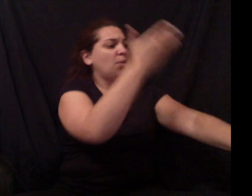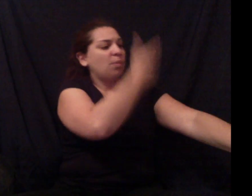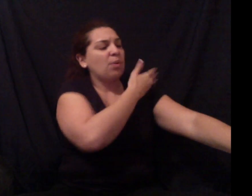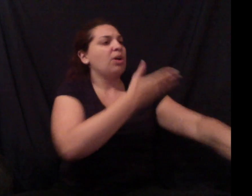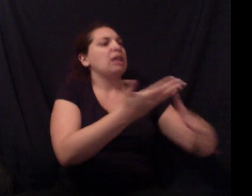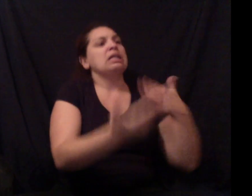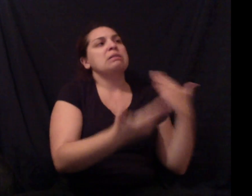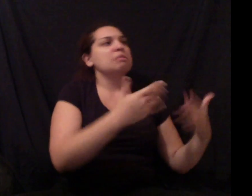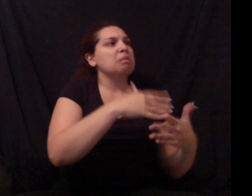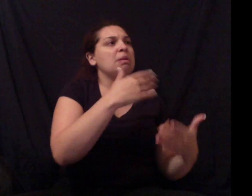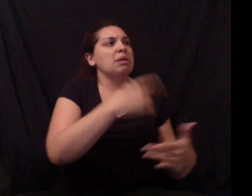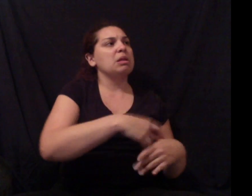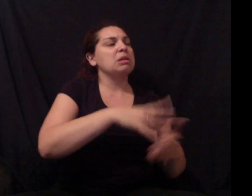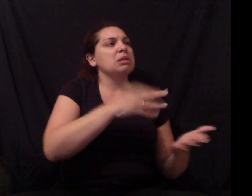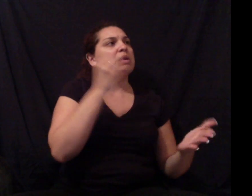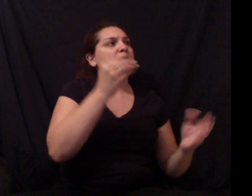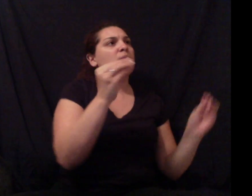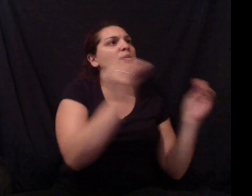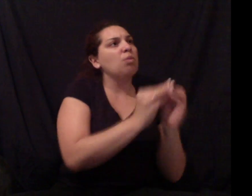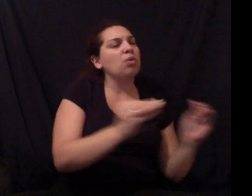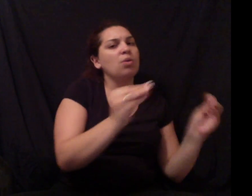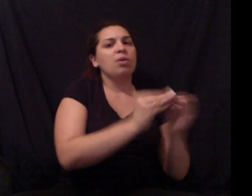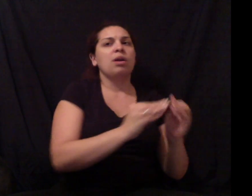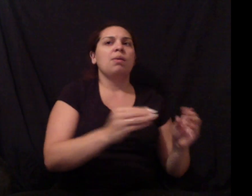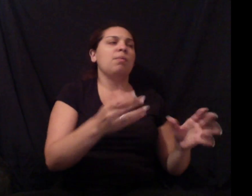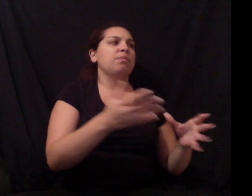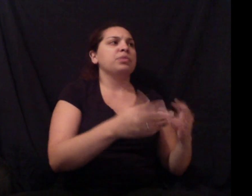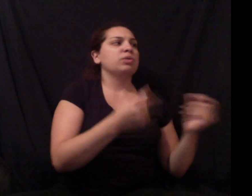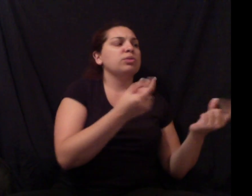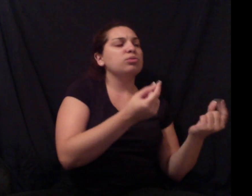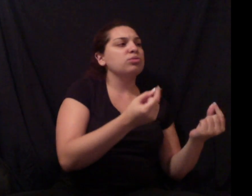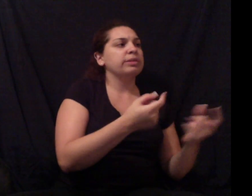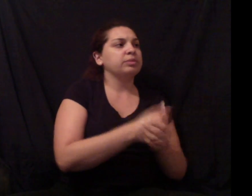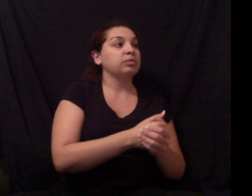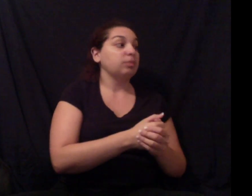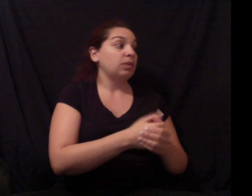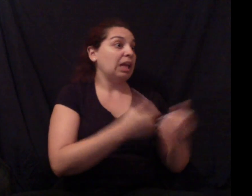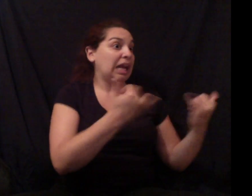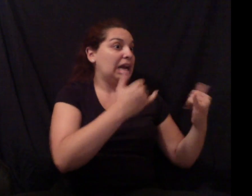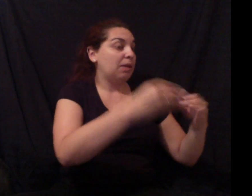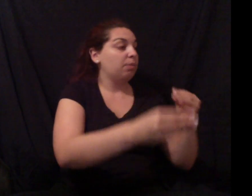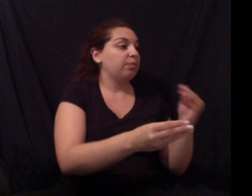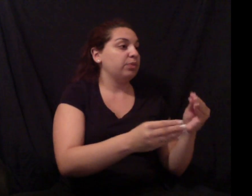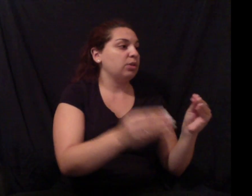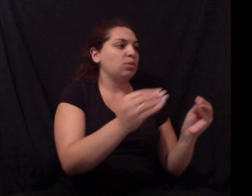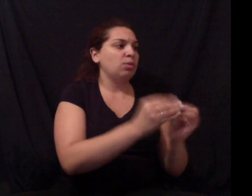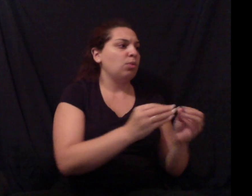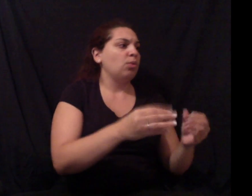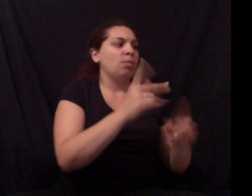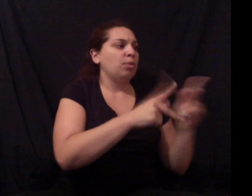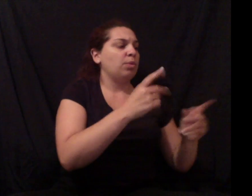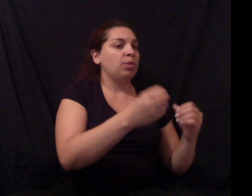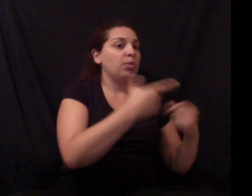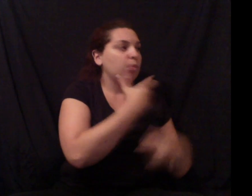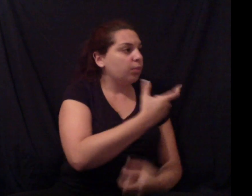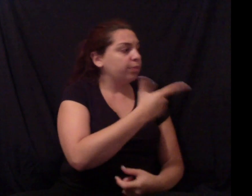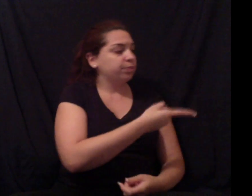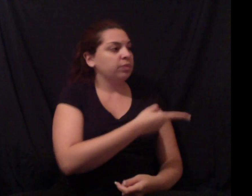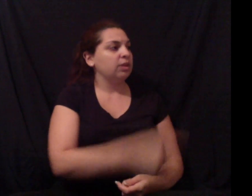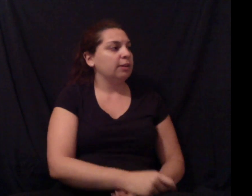can maybe learn more about what I'm doing because obviously more people are watching now. So I think I